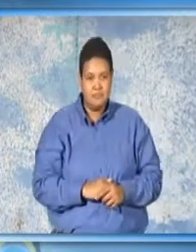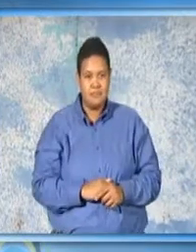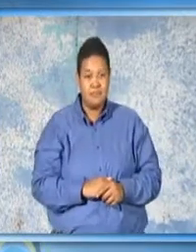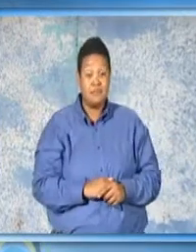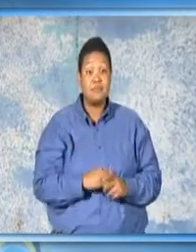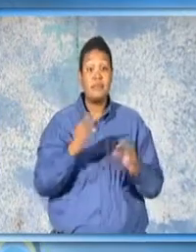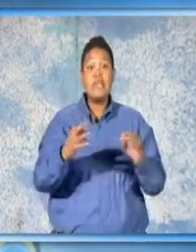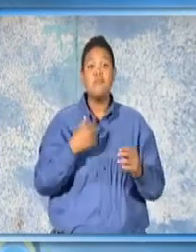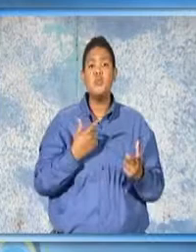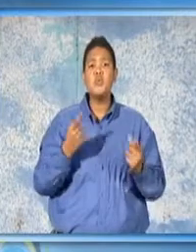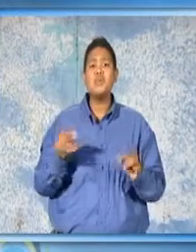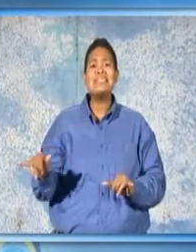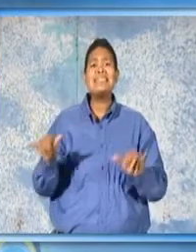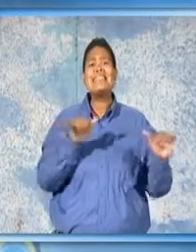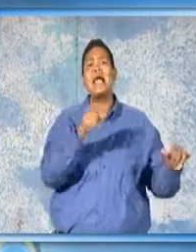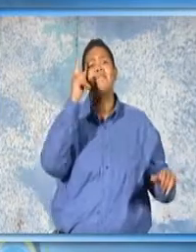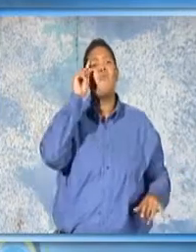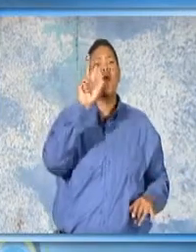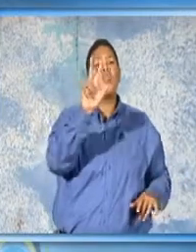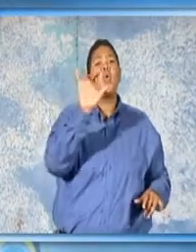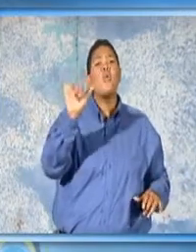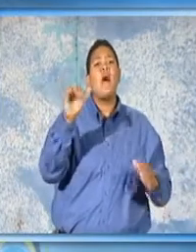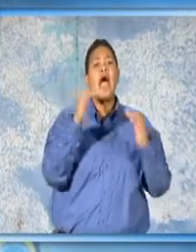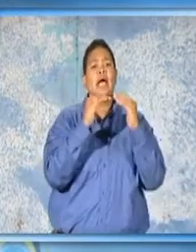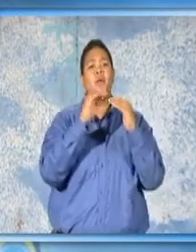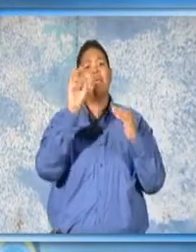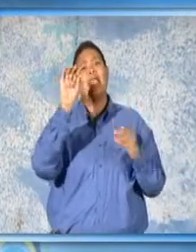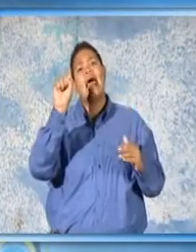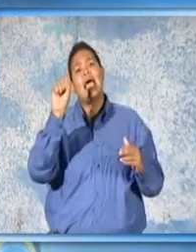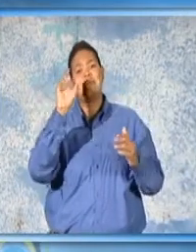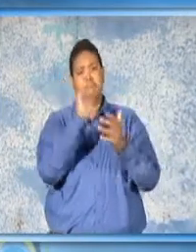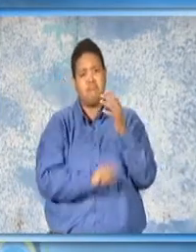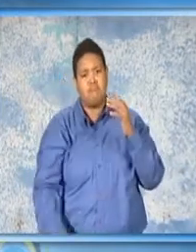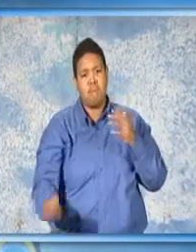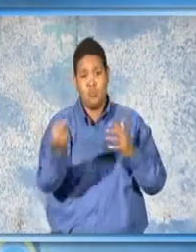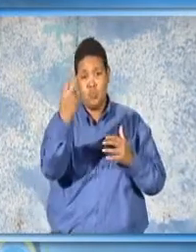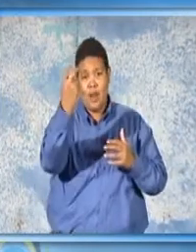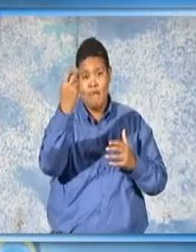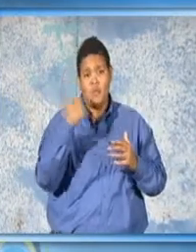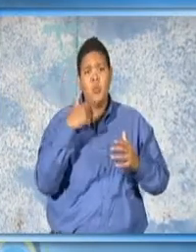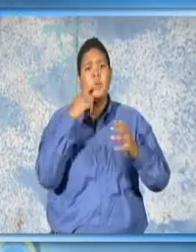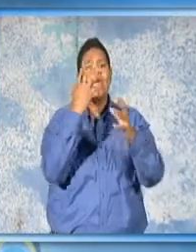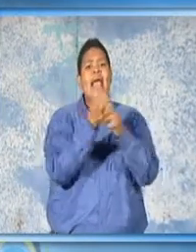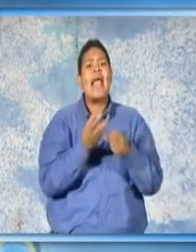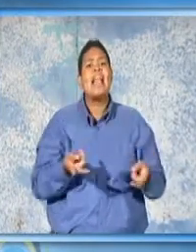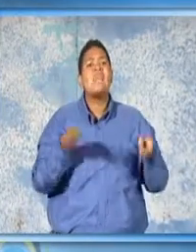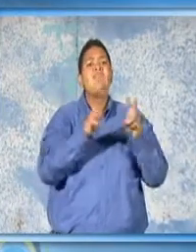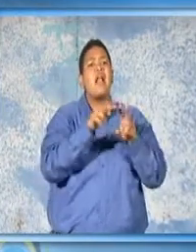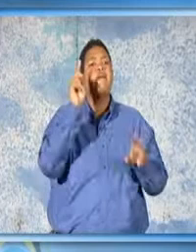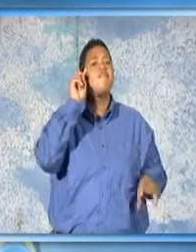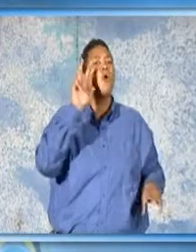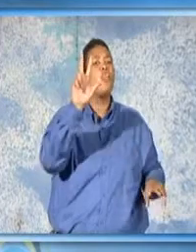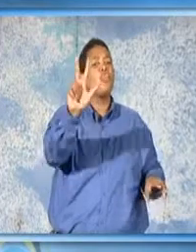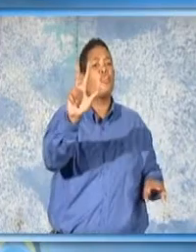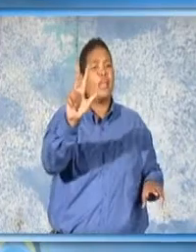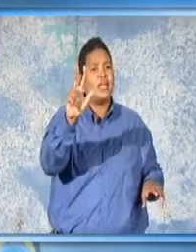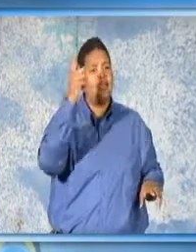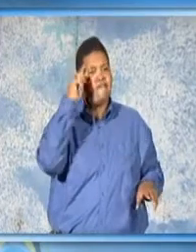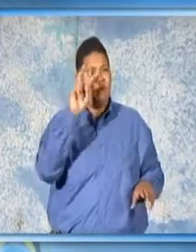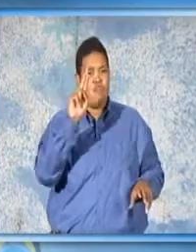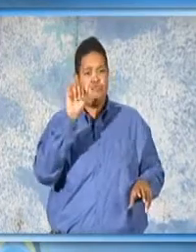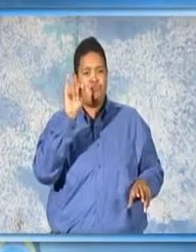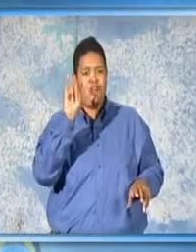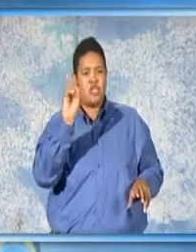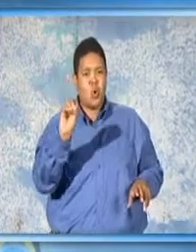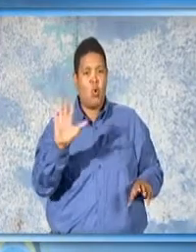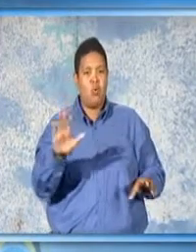If we did the same for 3y equals 9x minus 12, we would get a value of 3 for our ratio.